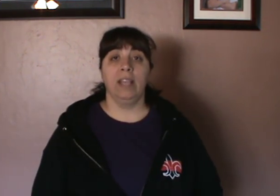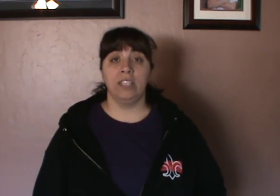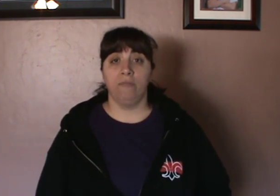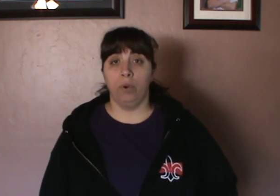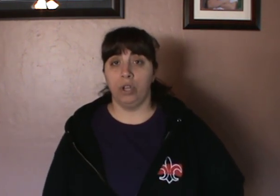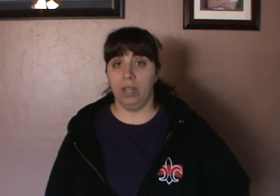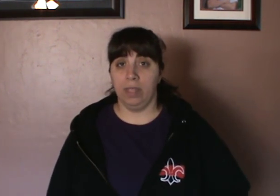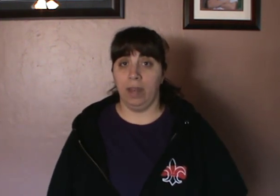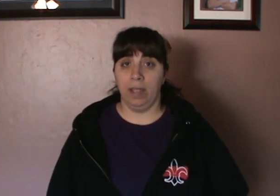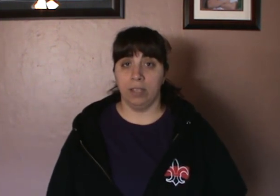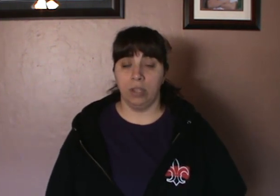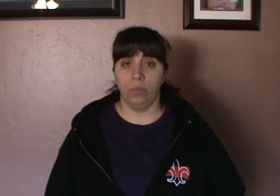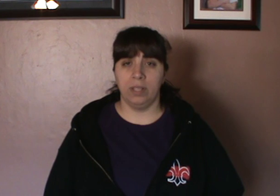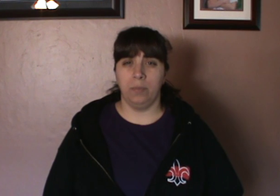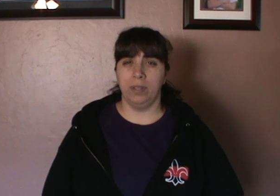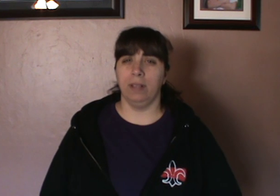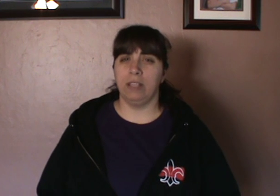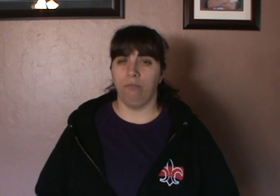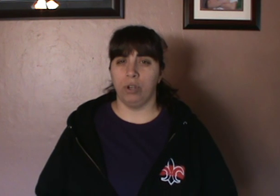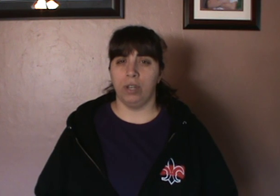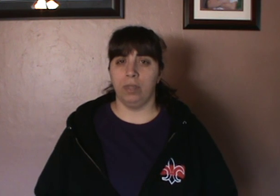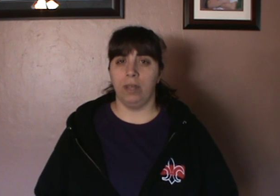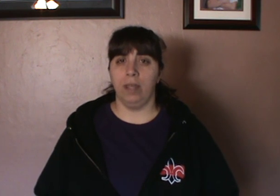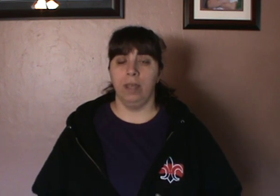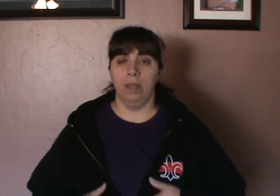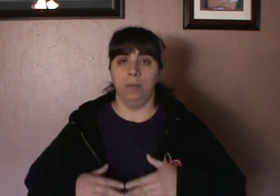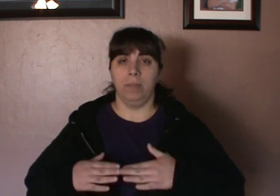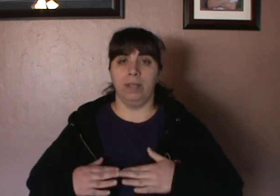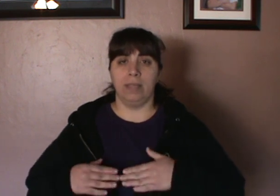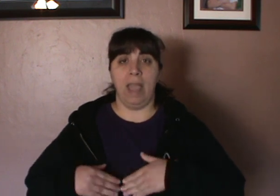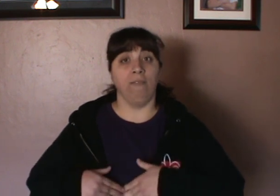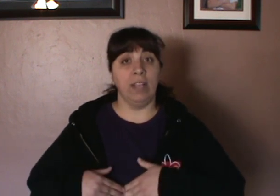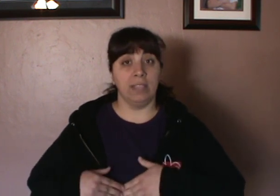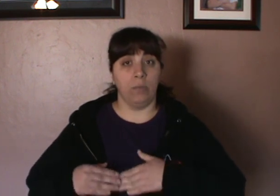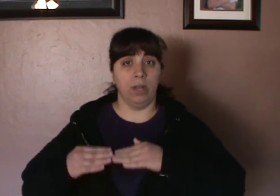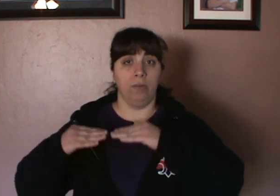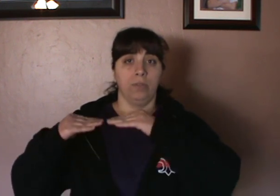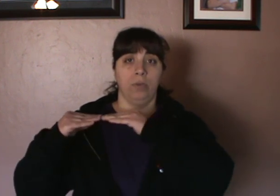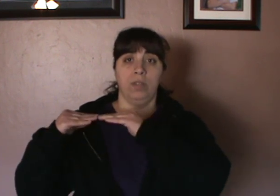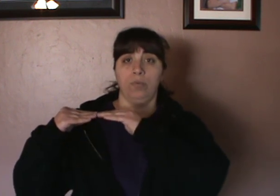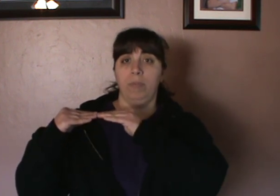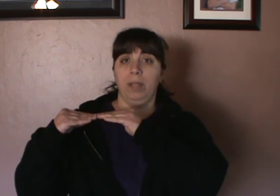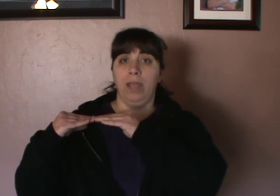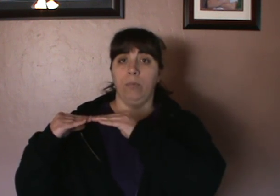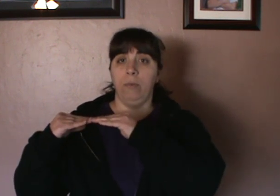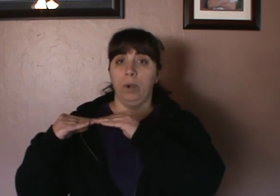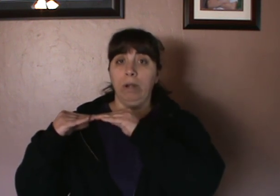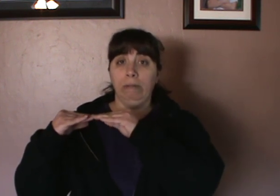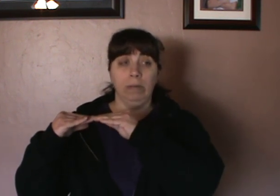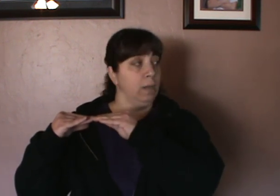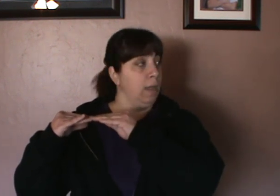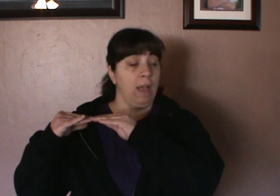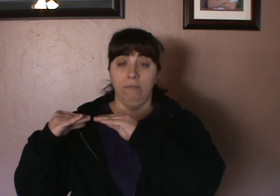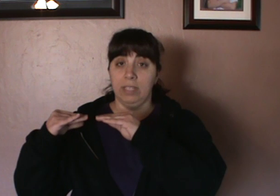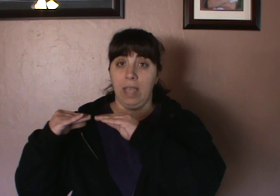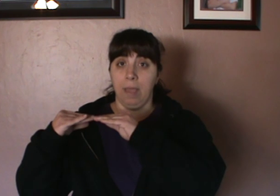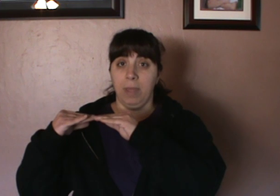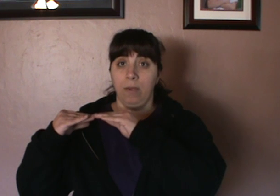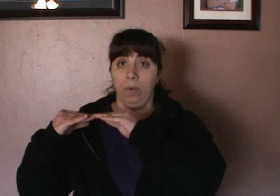Less fortunate than I. So when someone's less fortunate than I, means they have less than we do. So this would be like we were, have the same, equal,